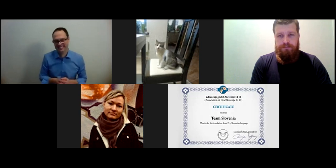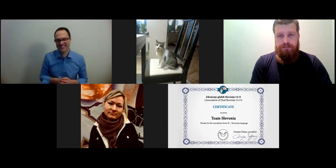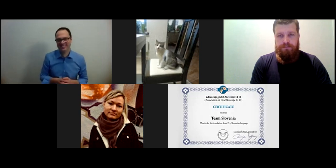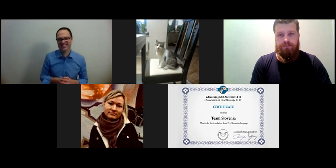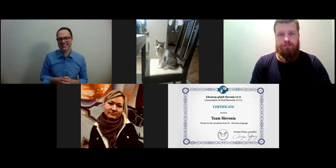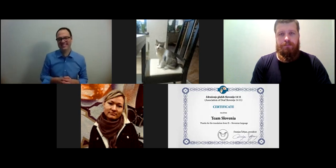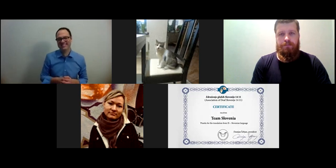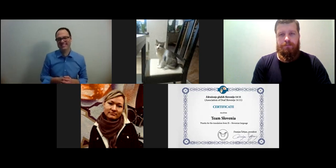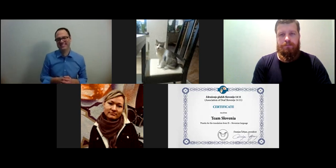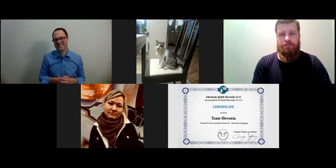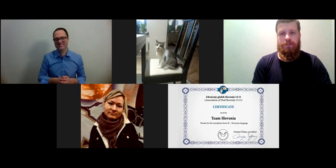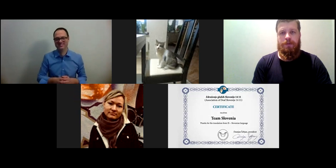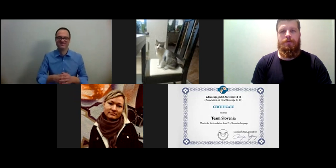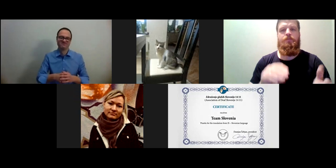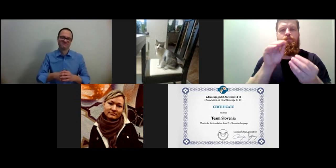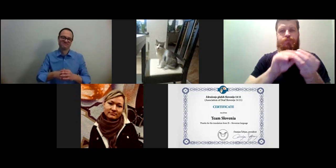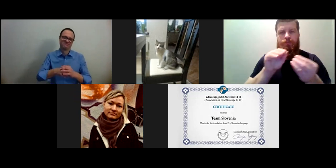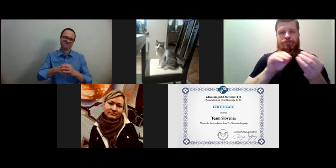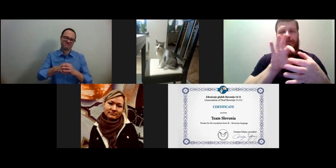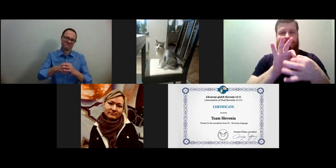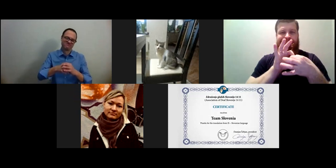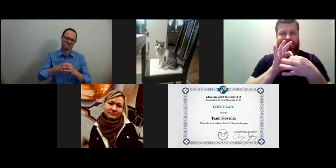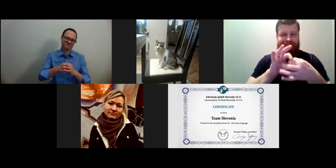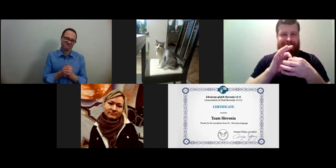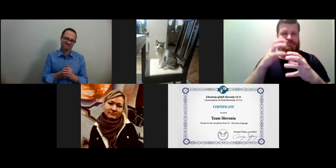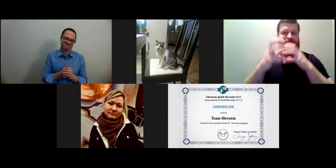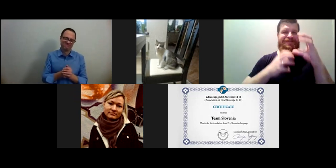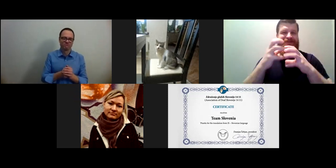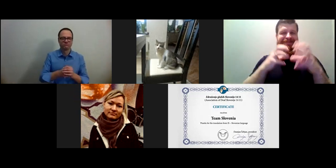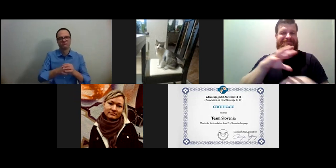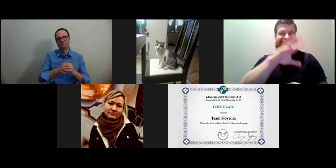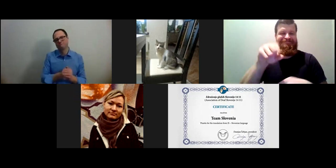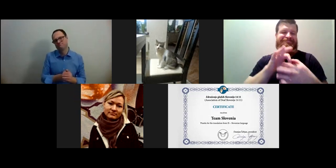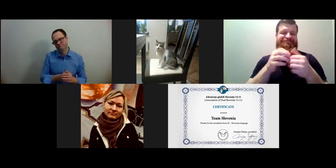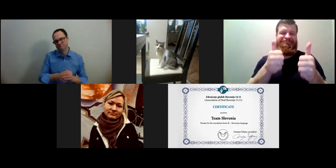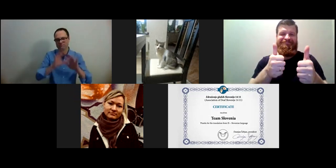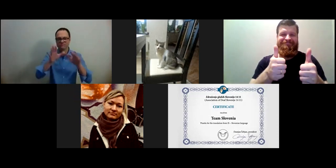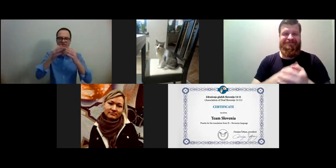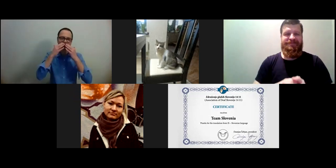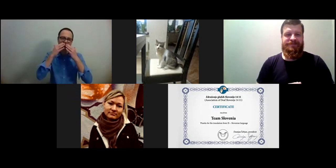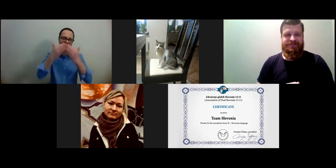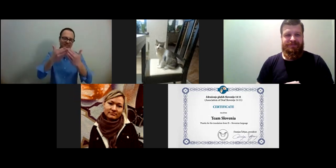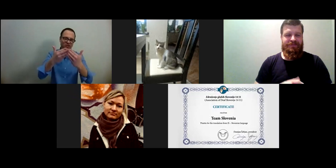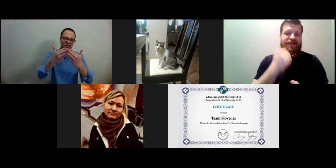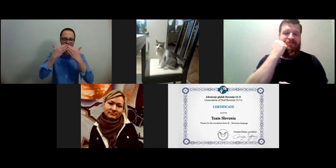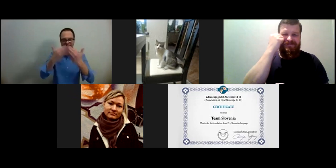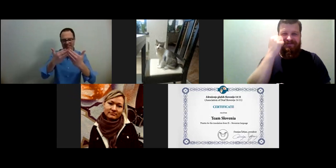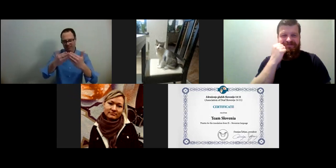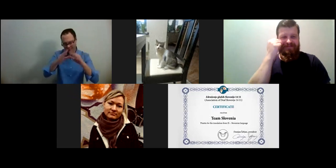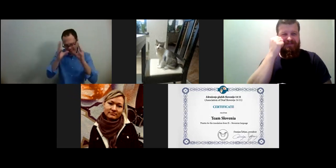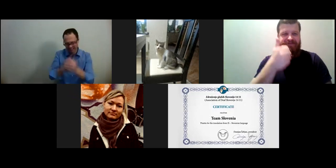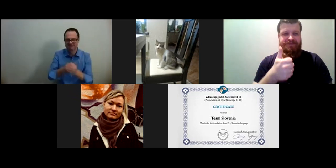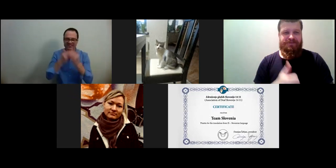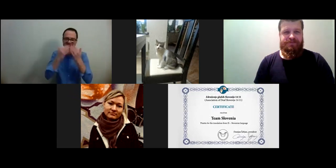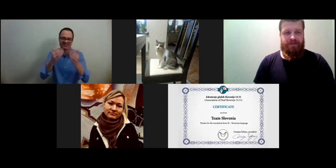and I'm looking forward to see you again in 2021 and work with all